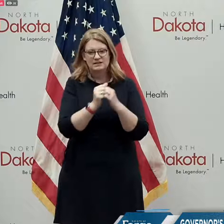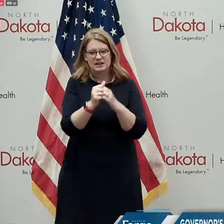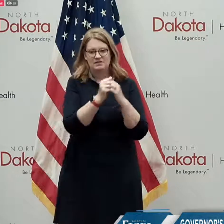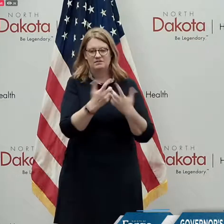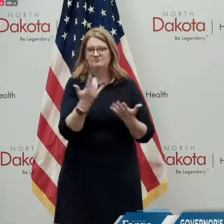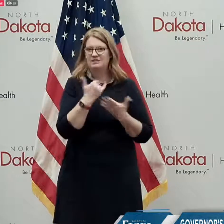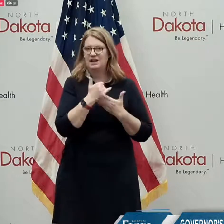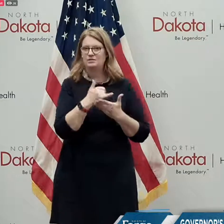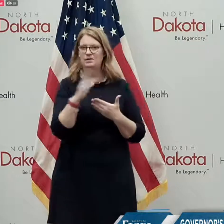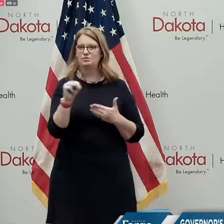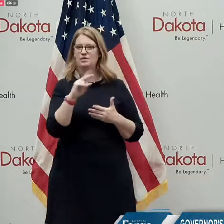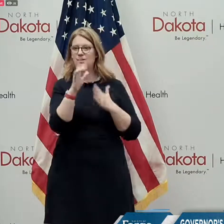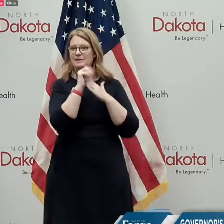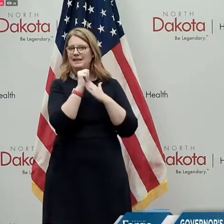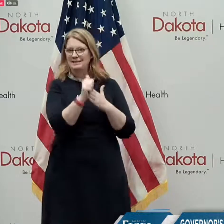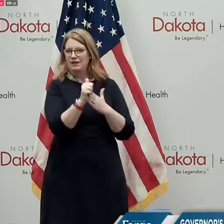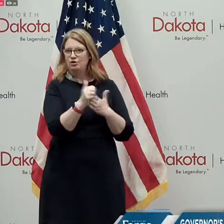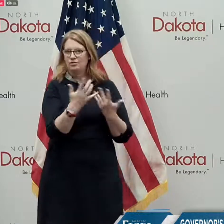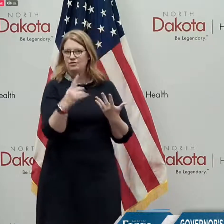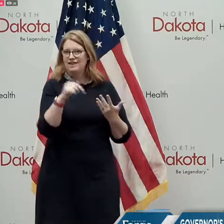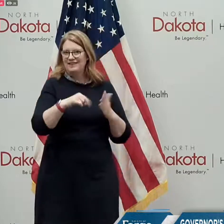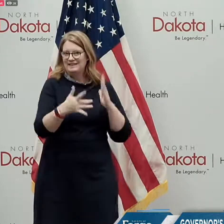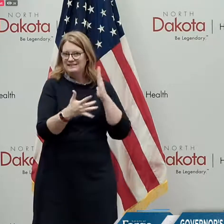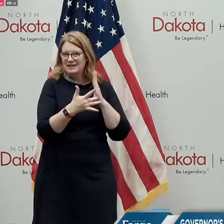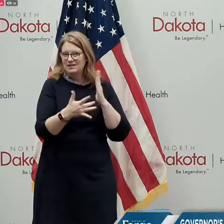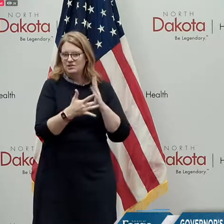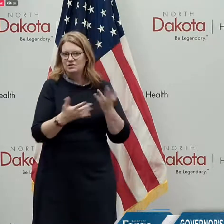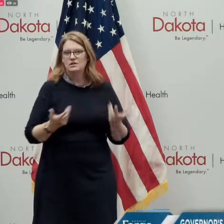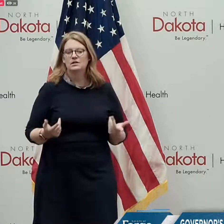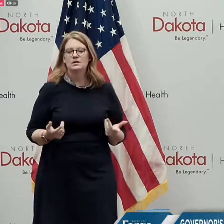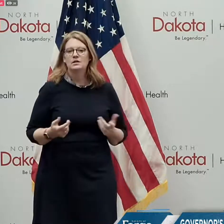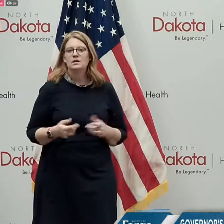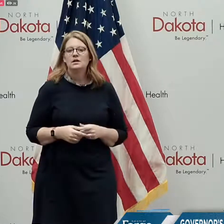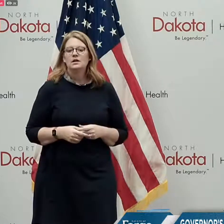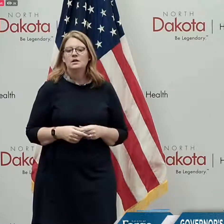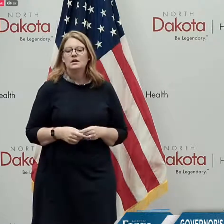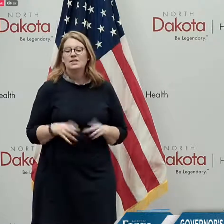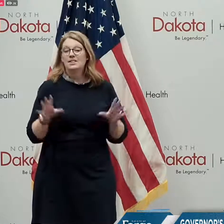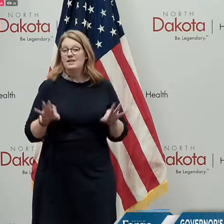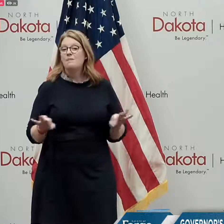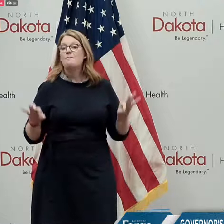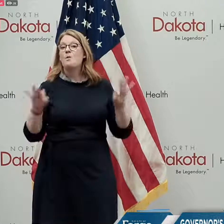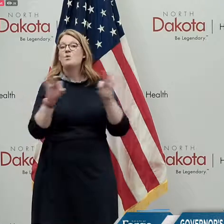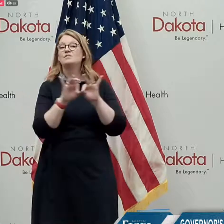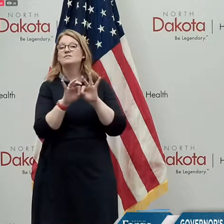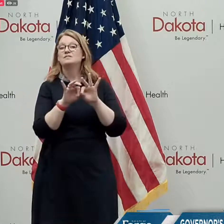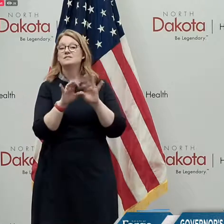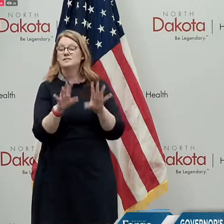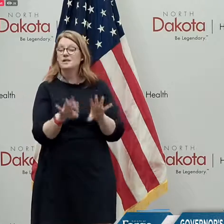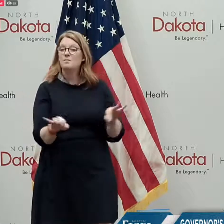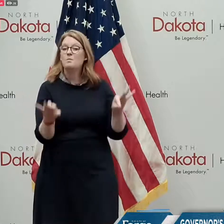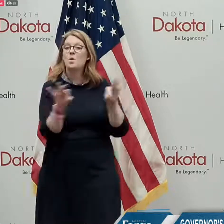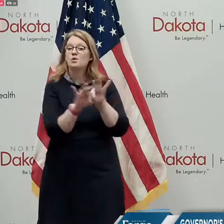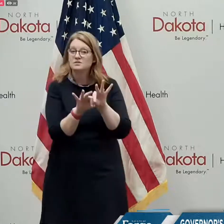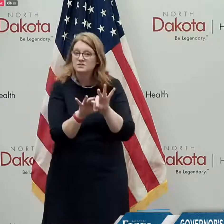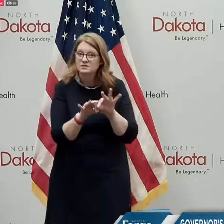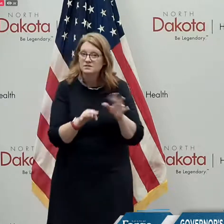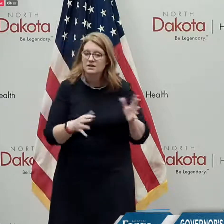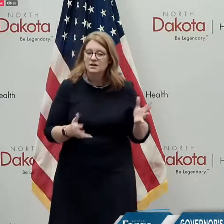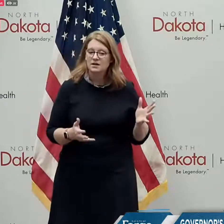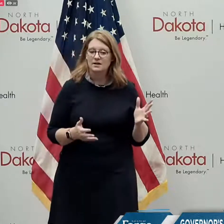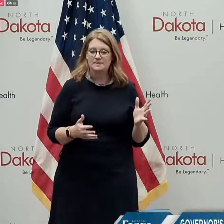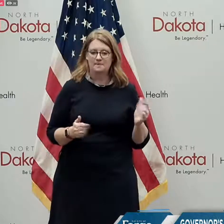in using this technology, which will be spread around the world. The key notification that we talked about in here is